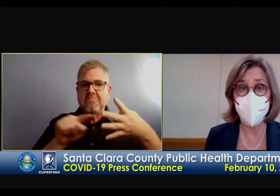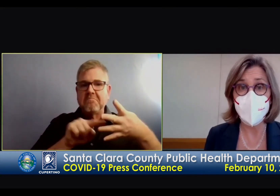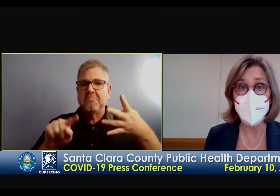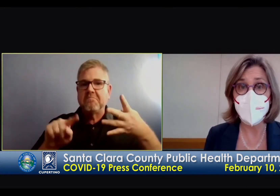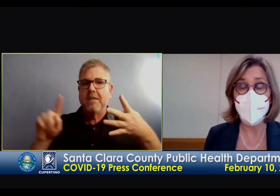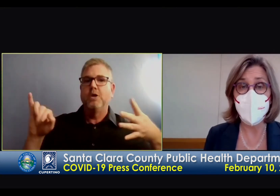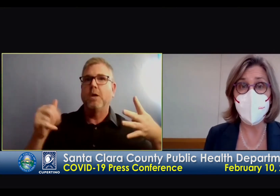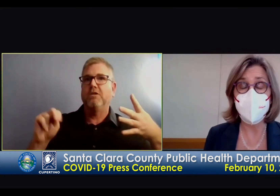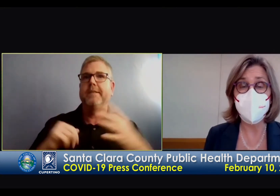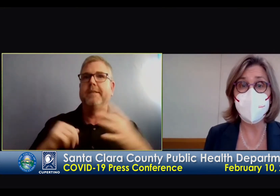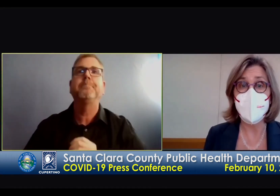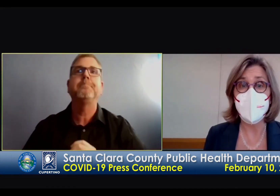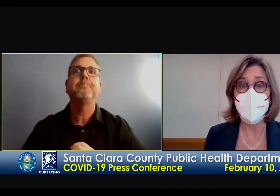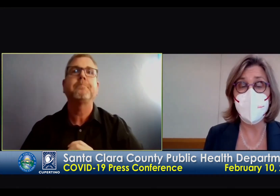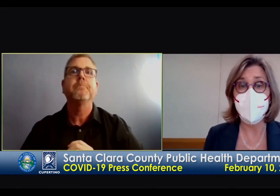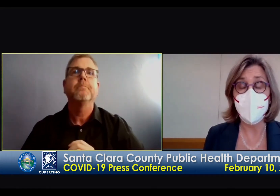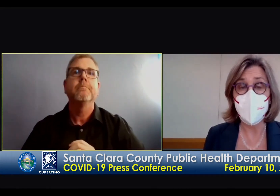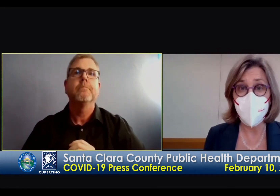County,